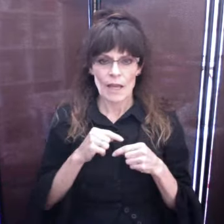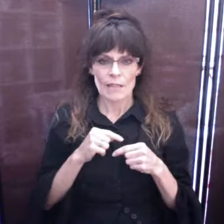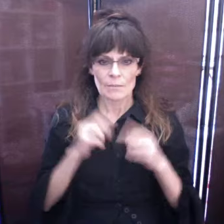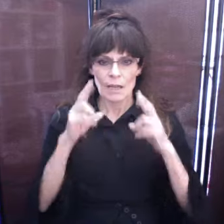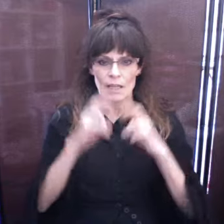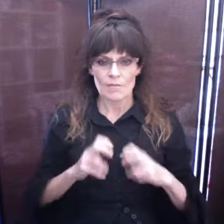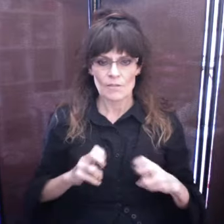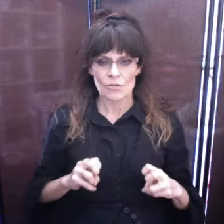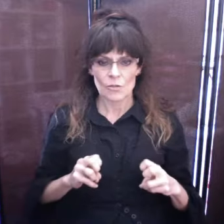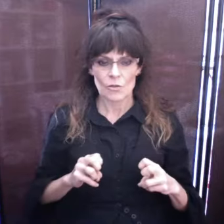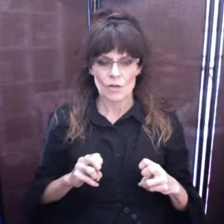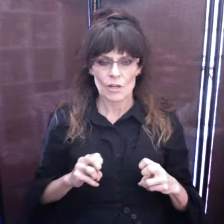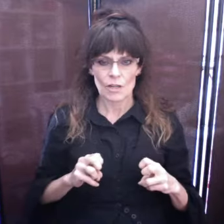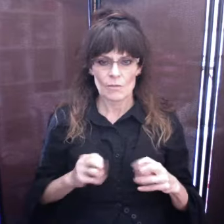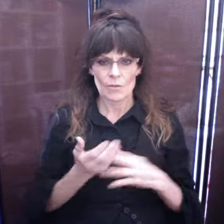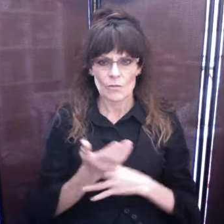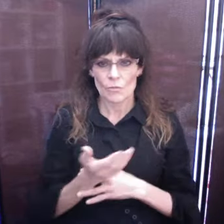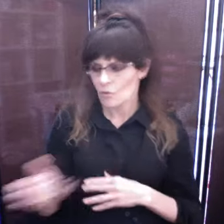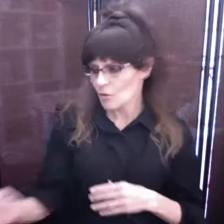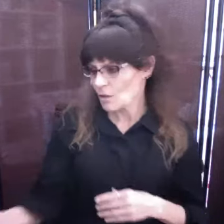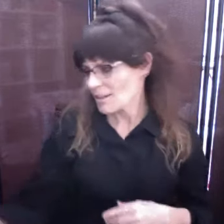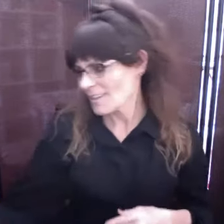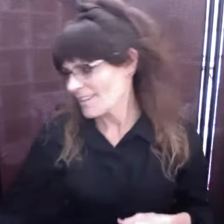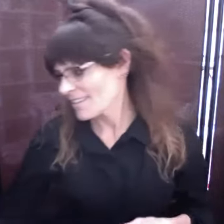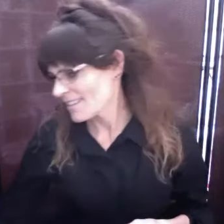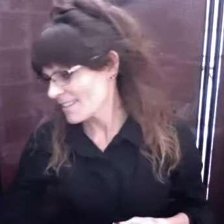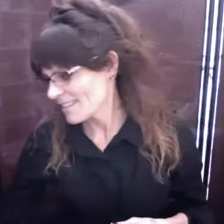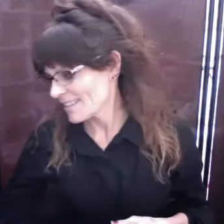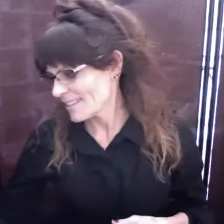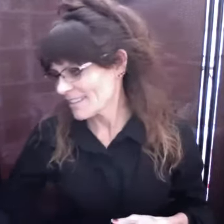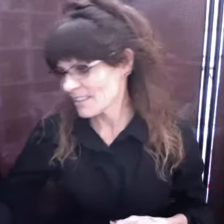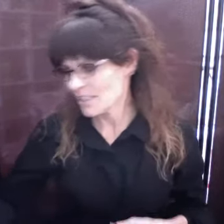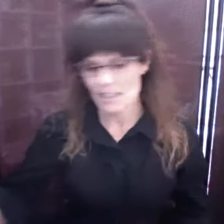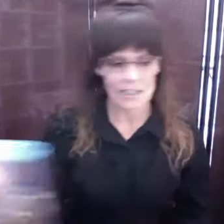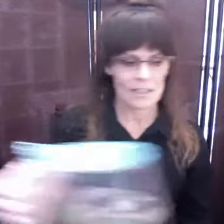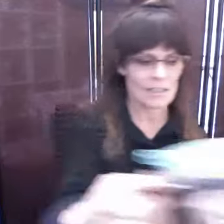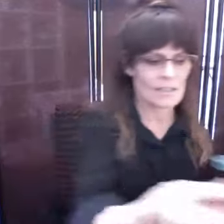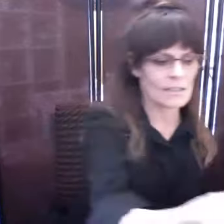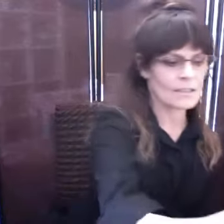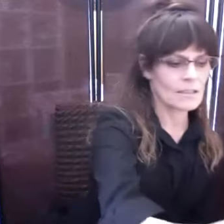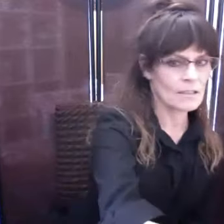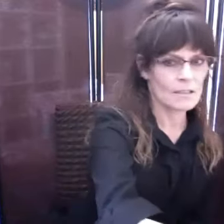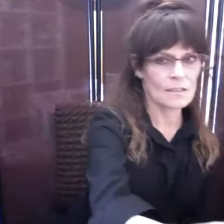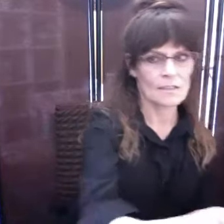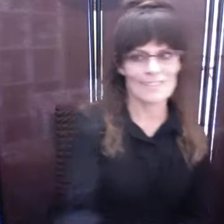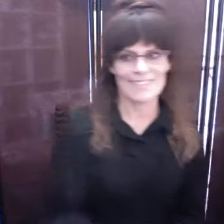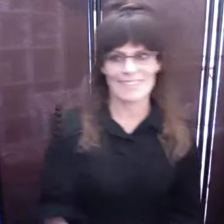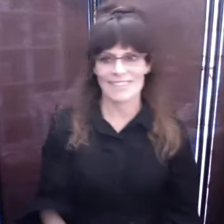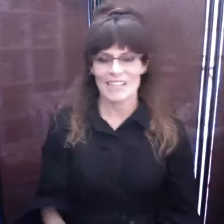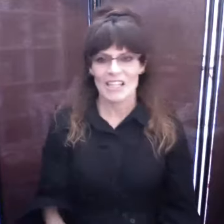through, we'll try and get through this set of steps I went through. I remember, you hear so much stuff about